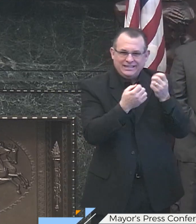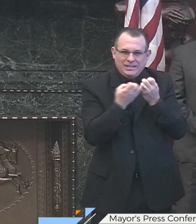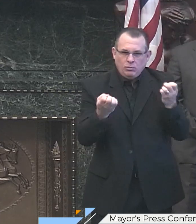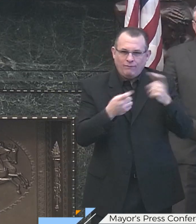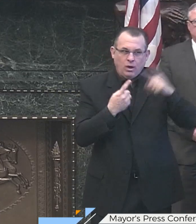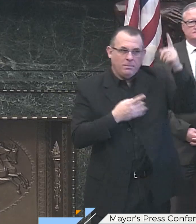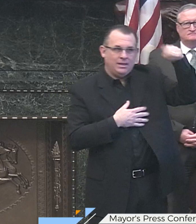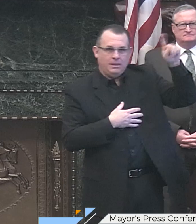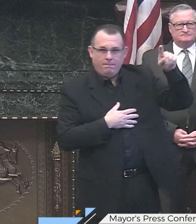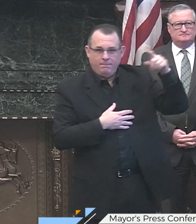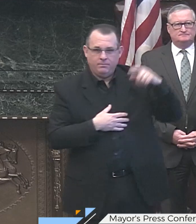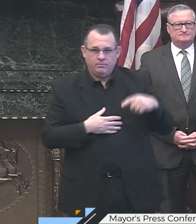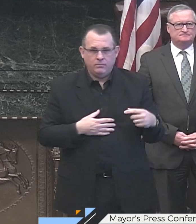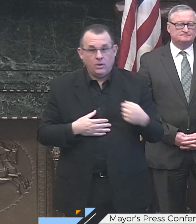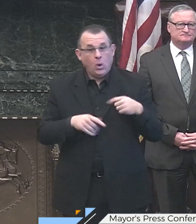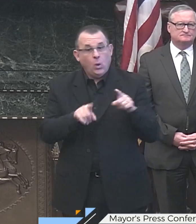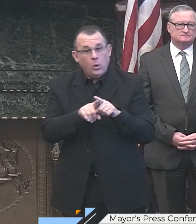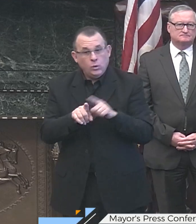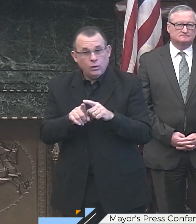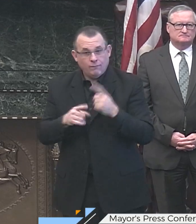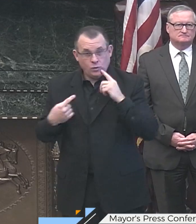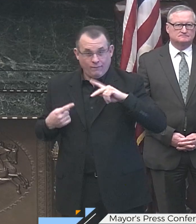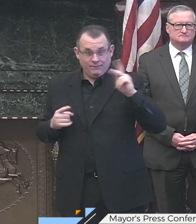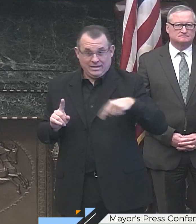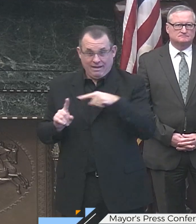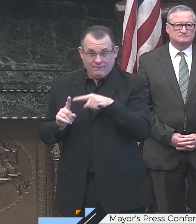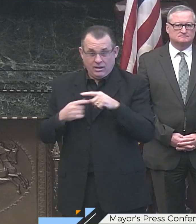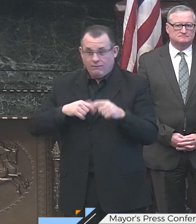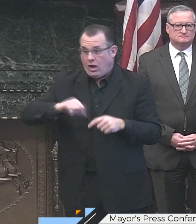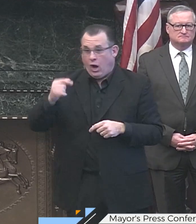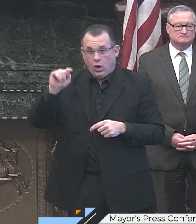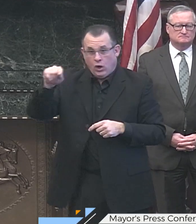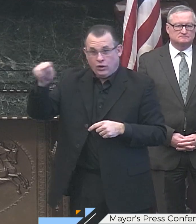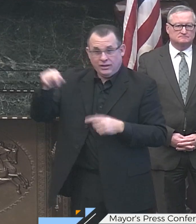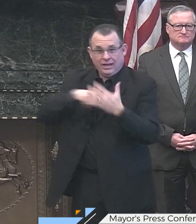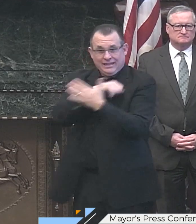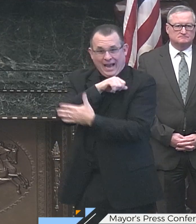surrounding counties to try and avoid that. I think